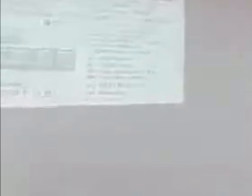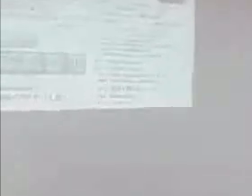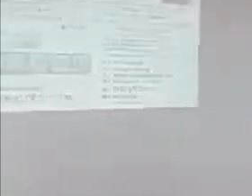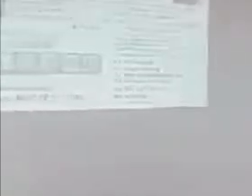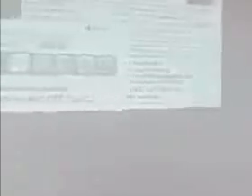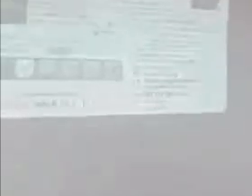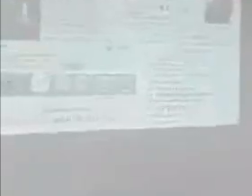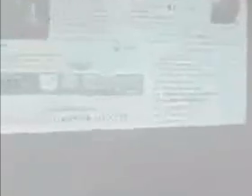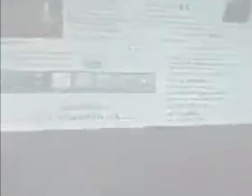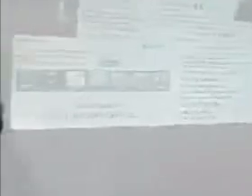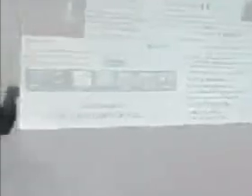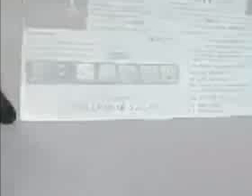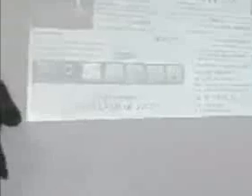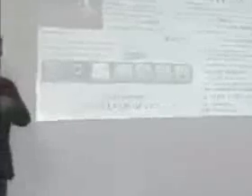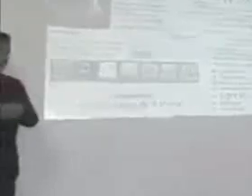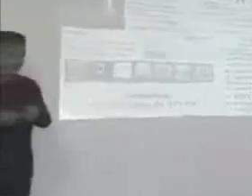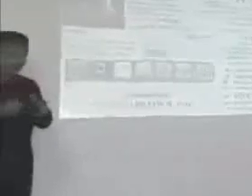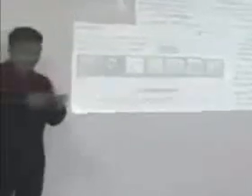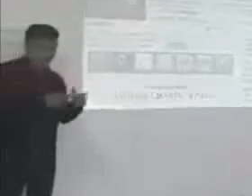Diamond is ugly.